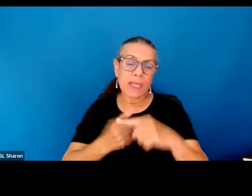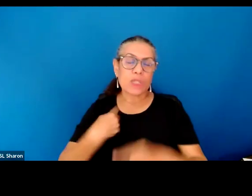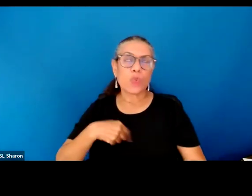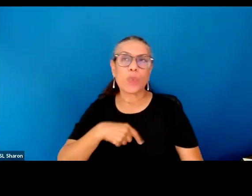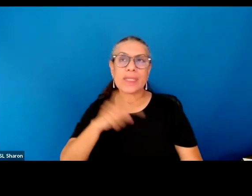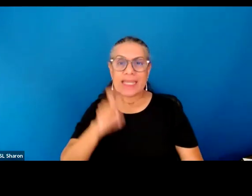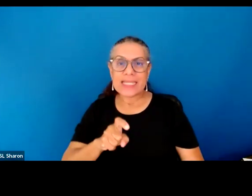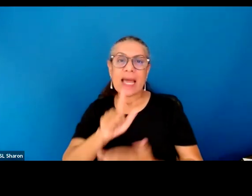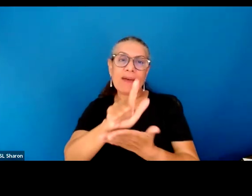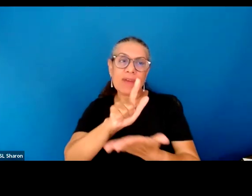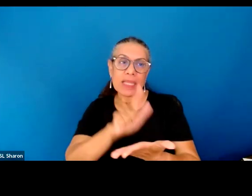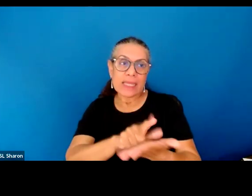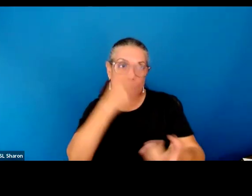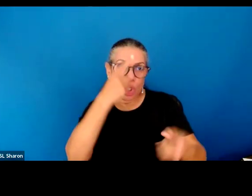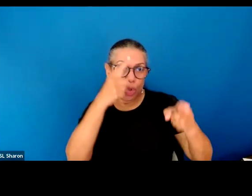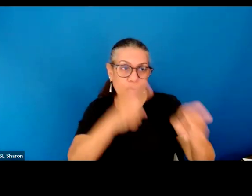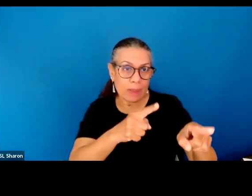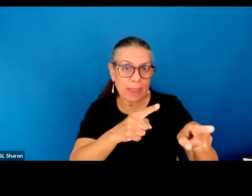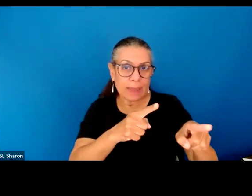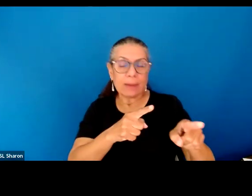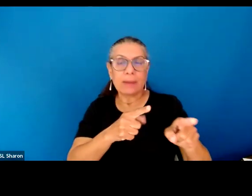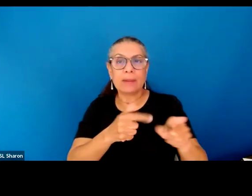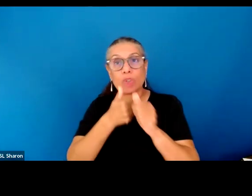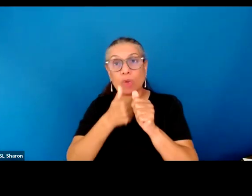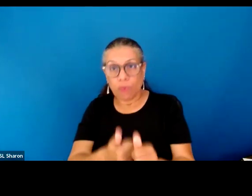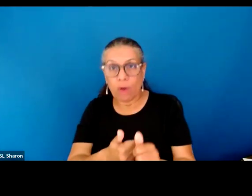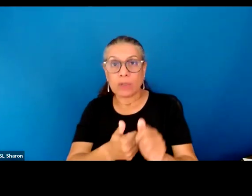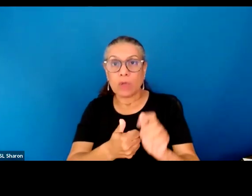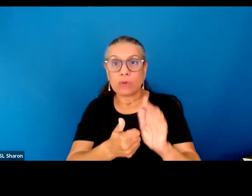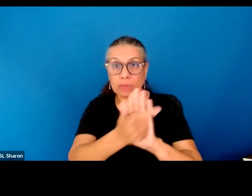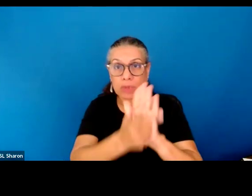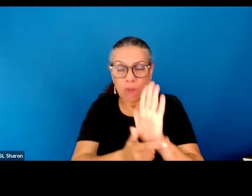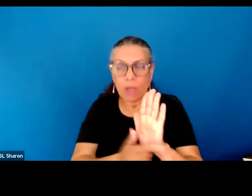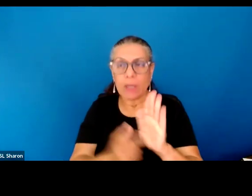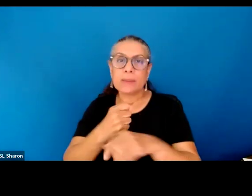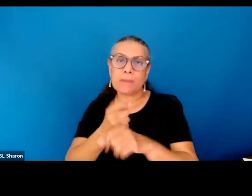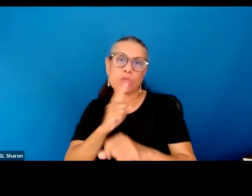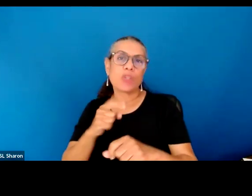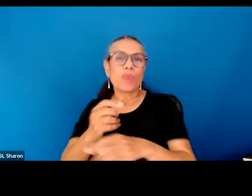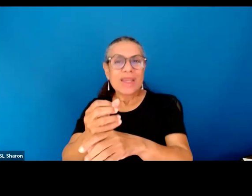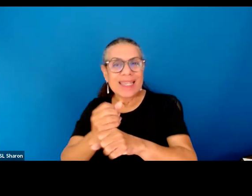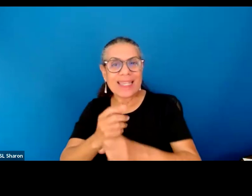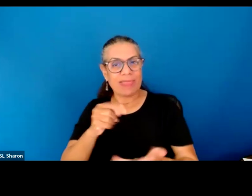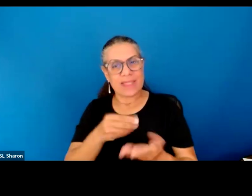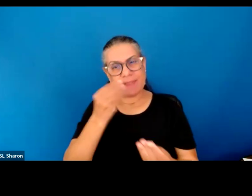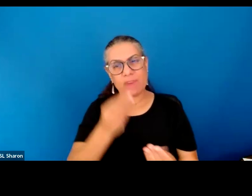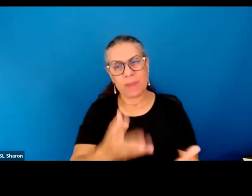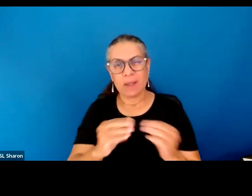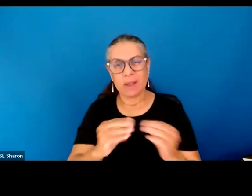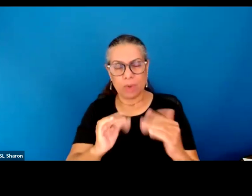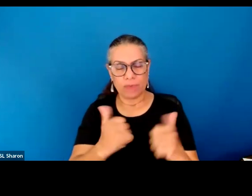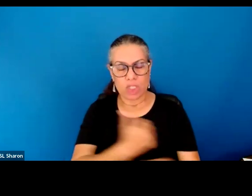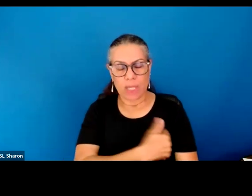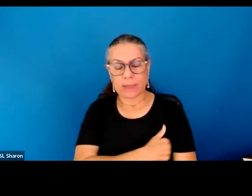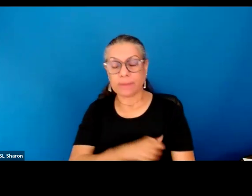for non-BPS students, and this would be a labor and resource-intensive process for the city to implement. And the third